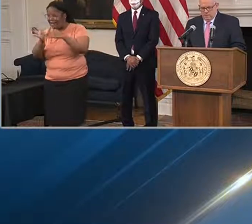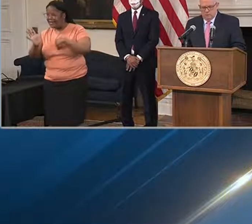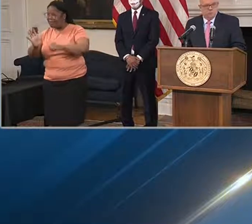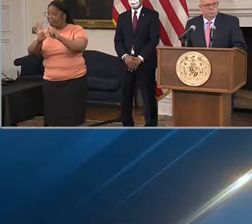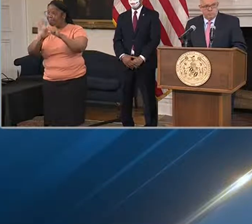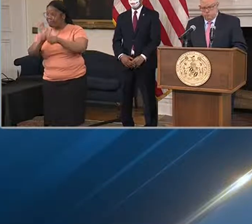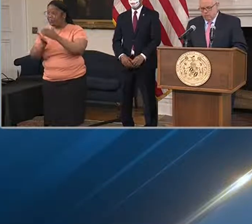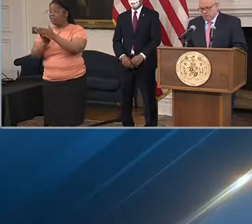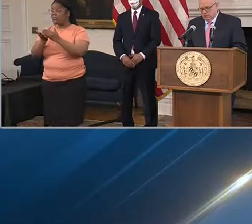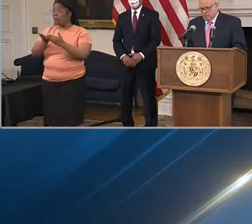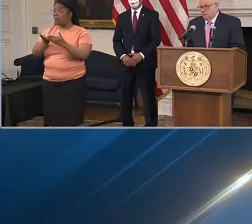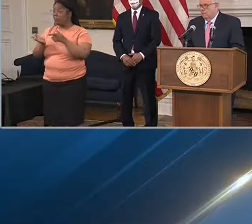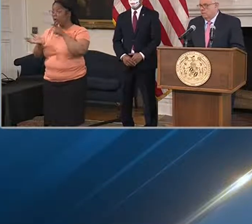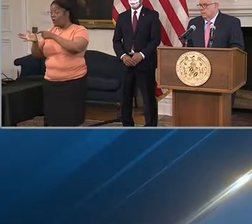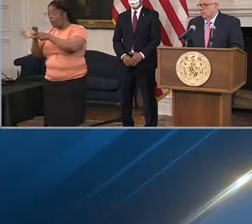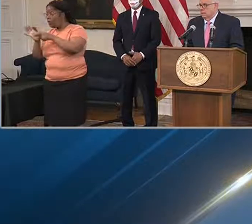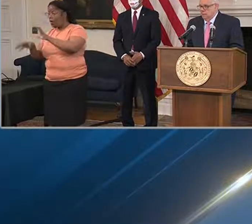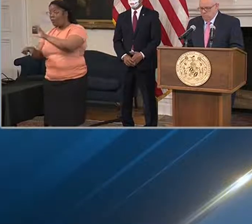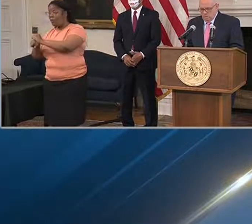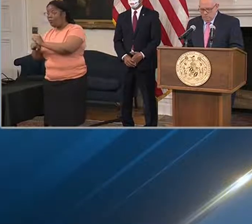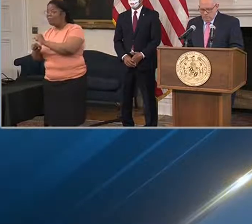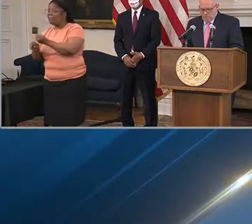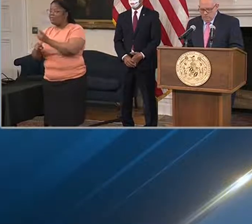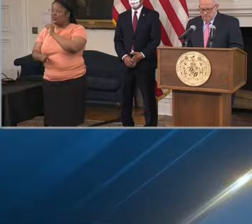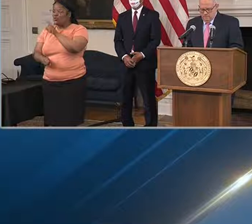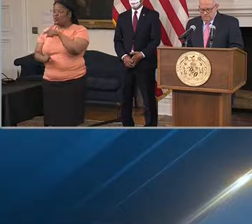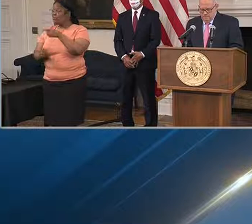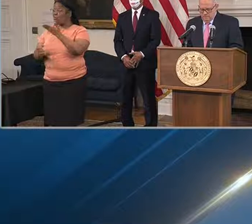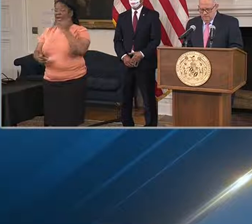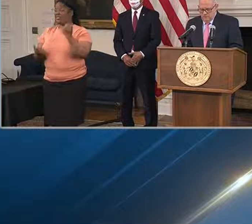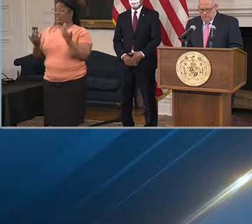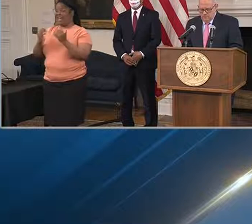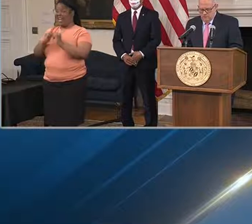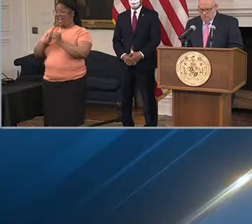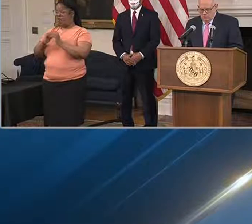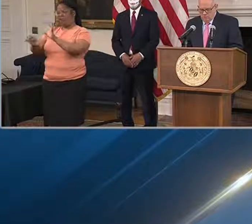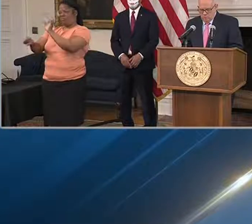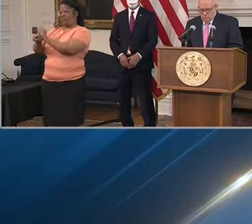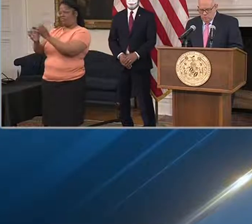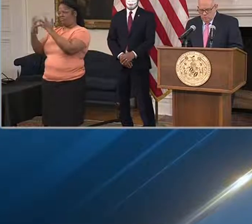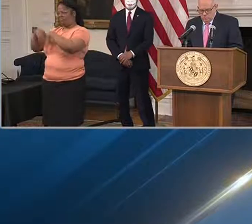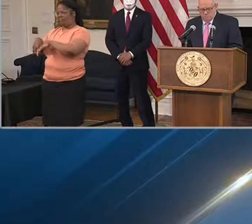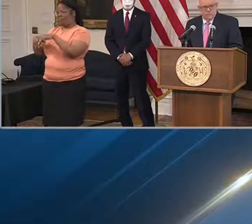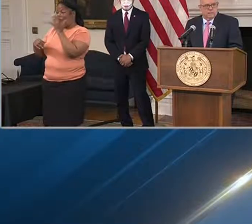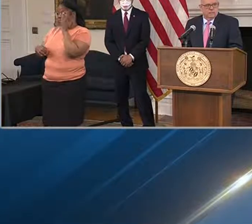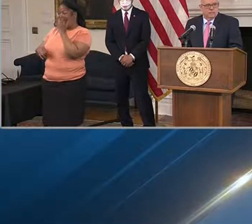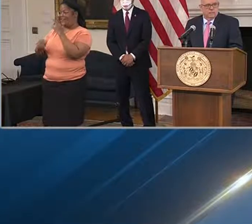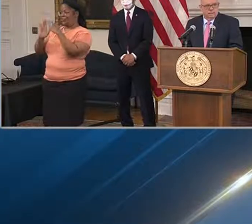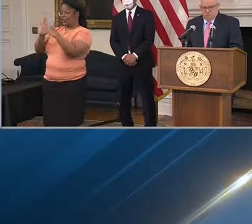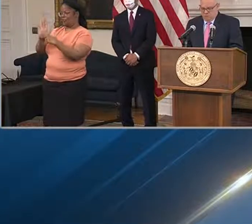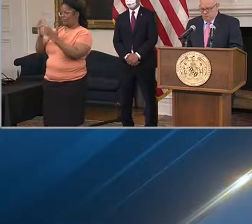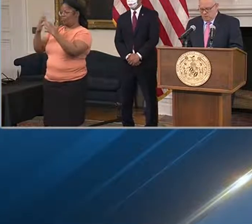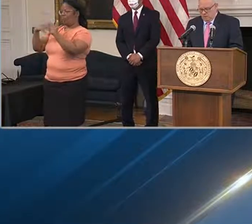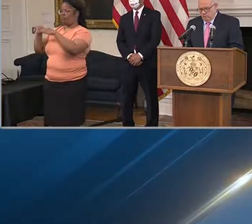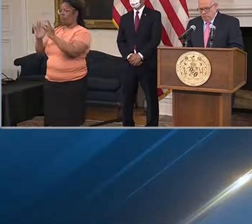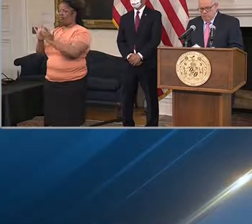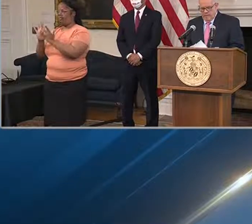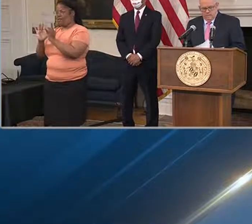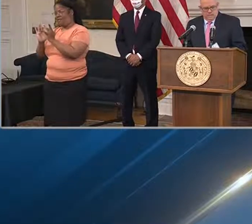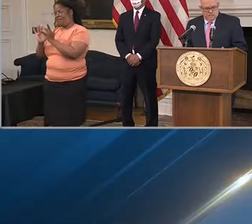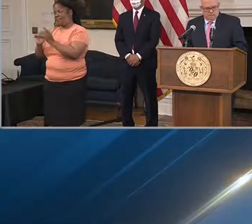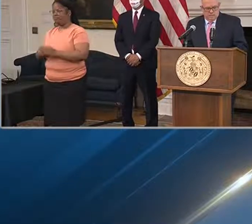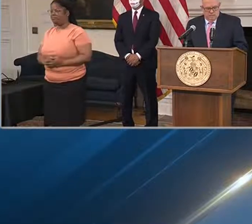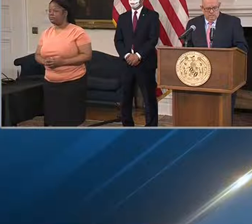faster is still to pre-register and secure an appointment. And we encourage everyone who wants a vaccine to visit